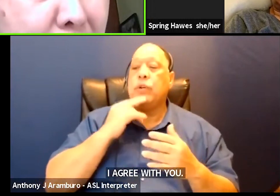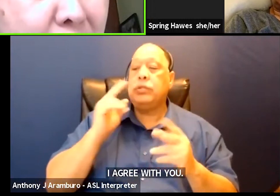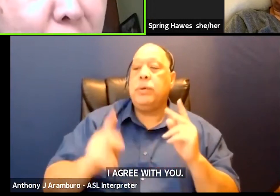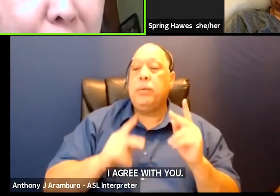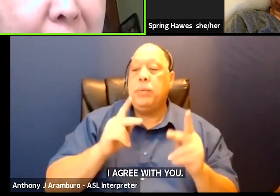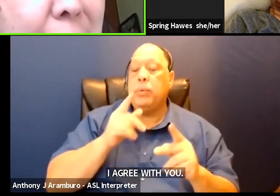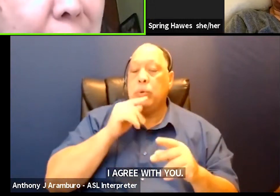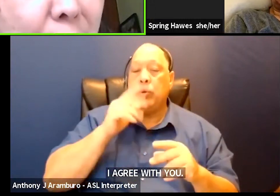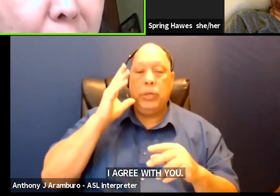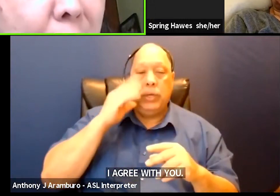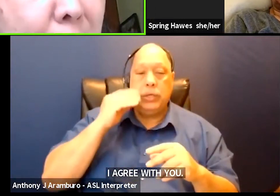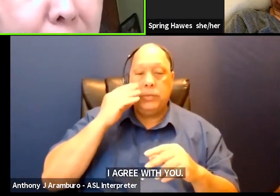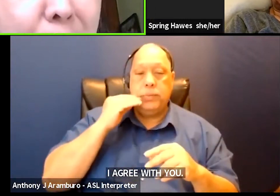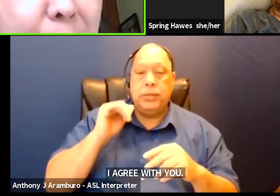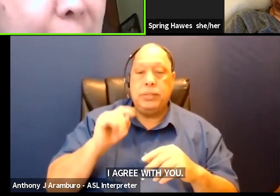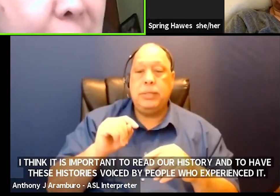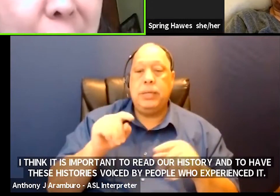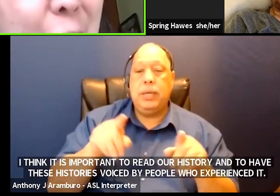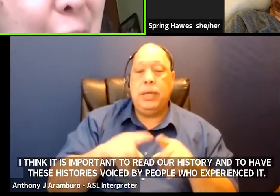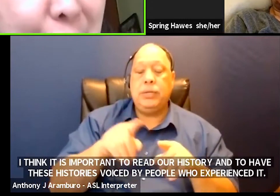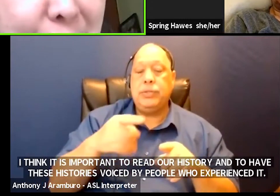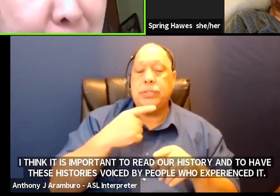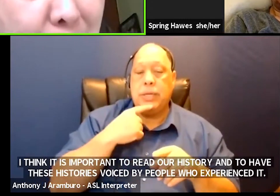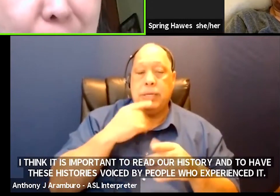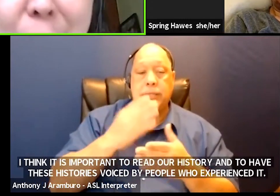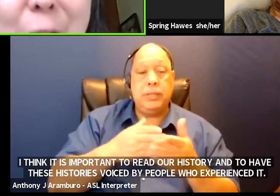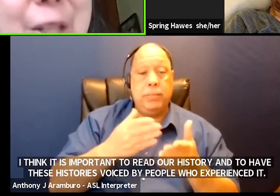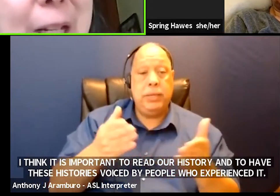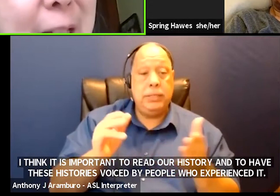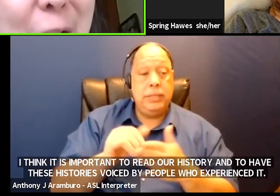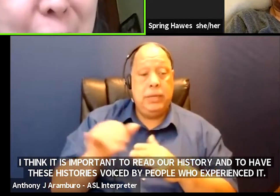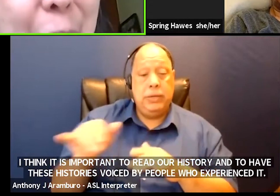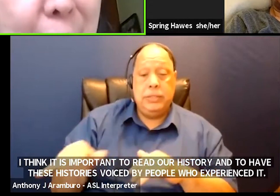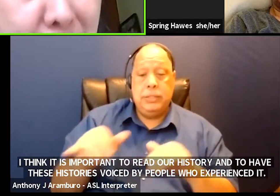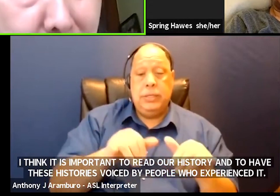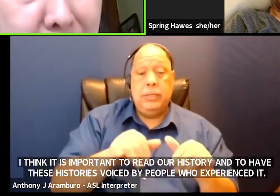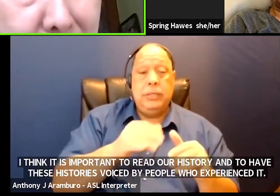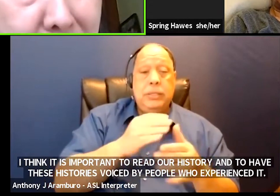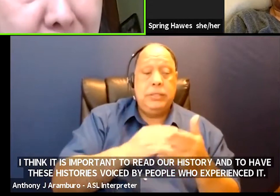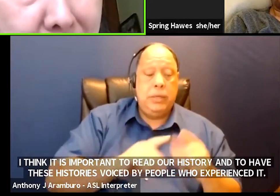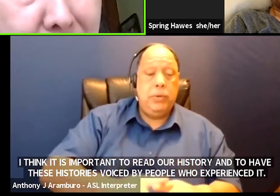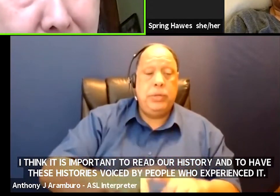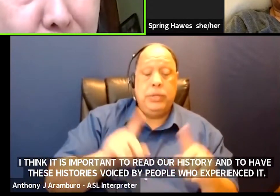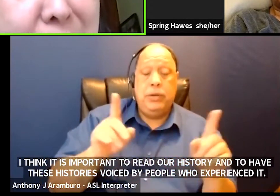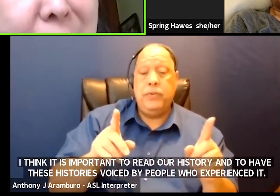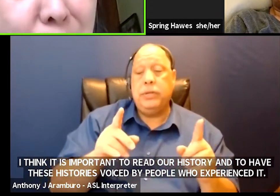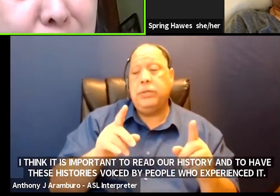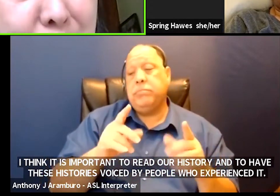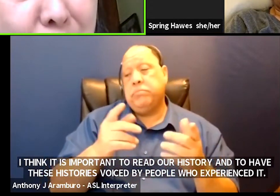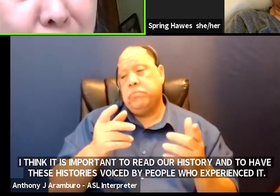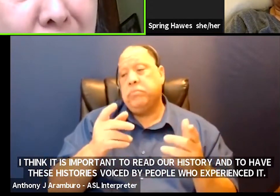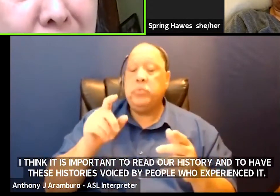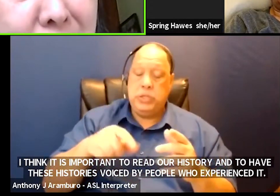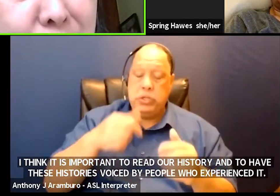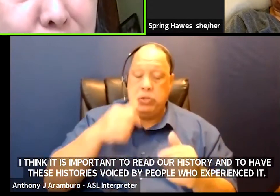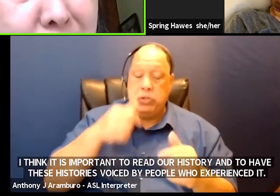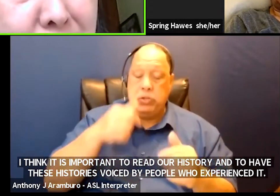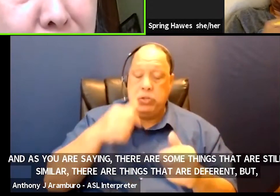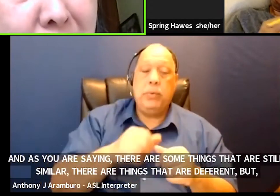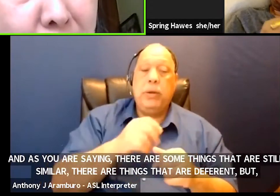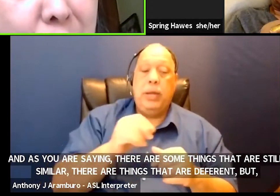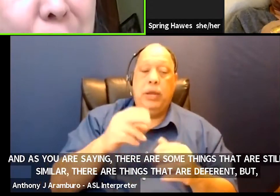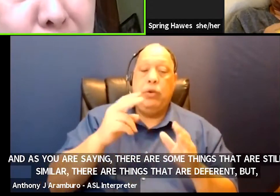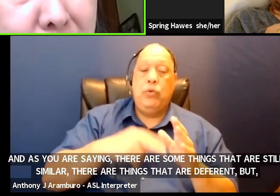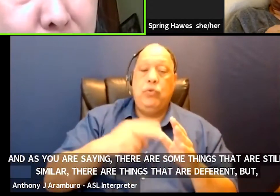it. And as you're saying, there are some things that are still similar. There are things that are different, but we need to remember and